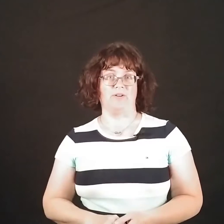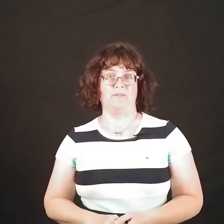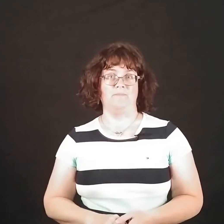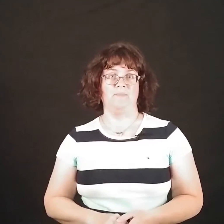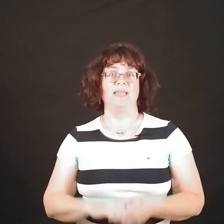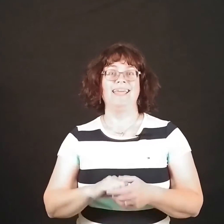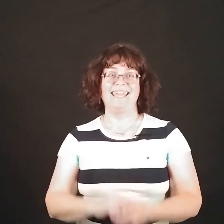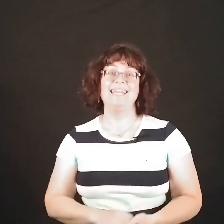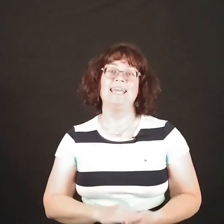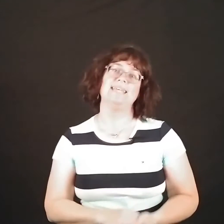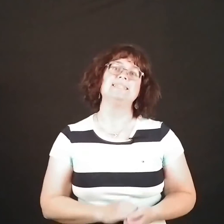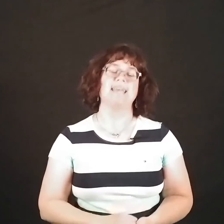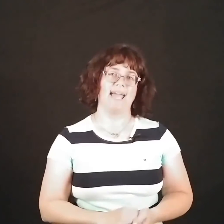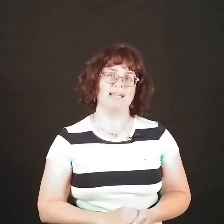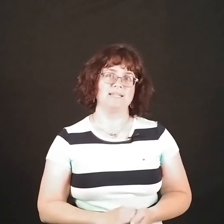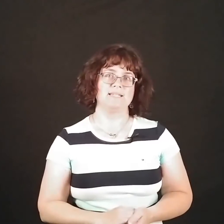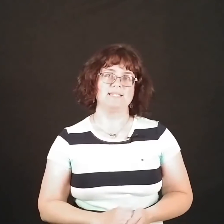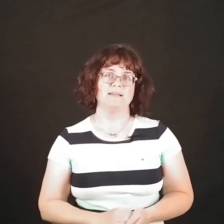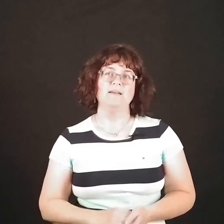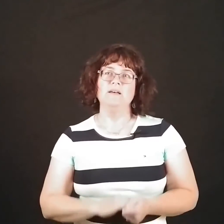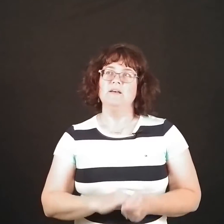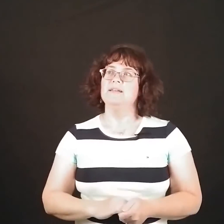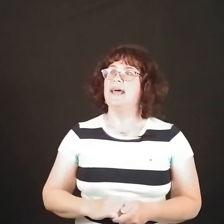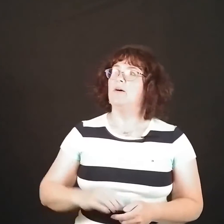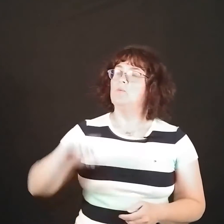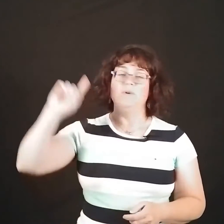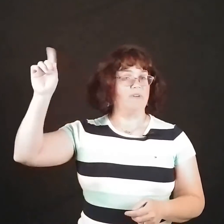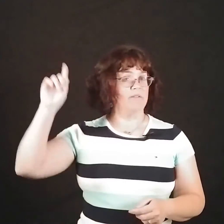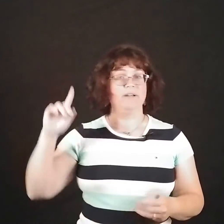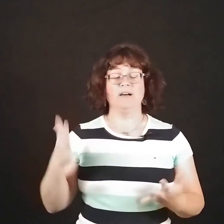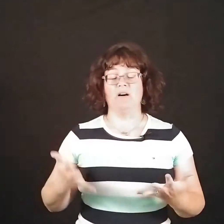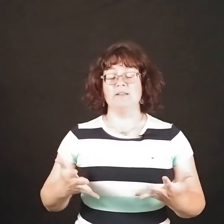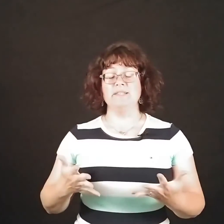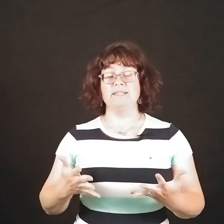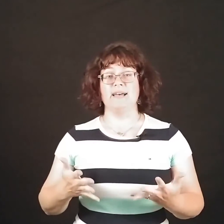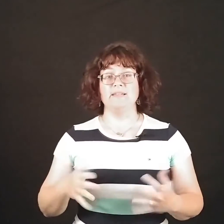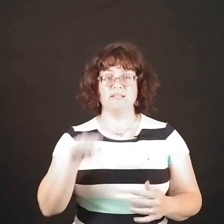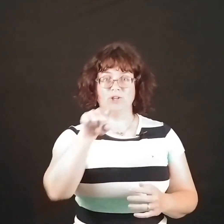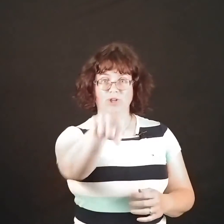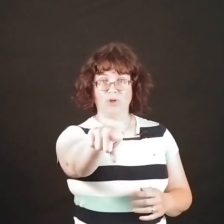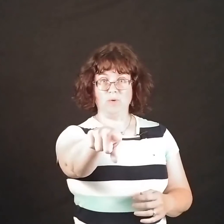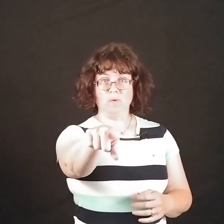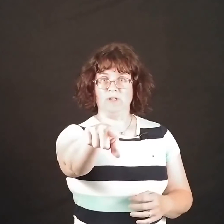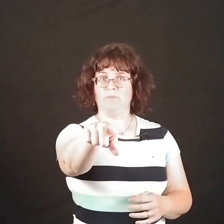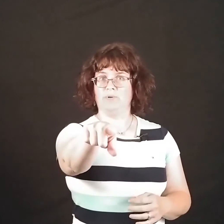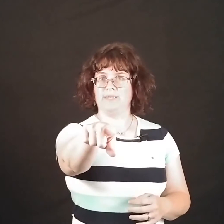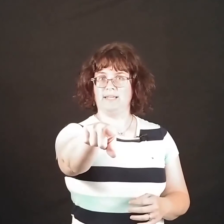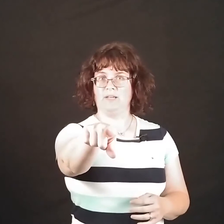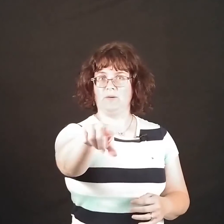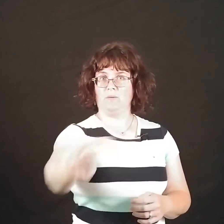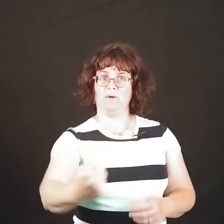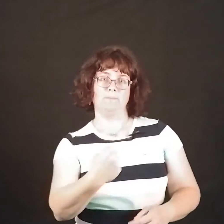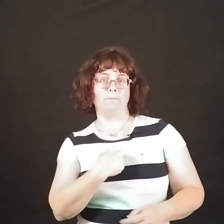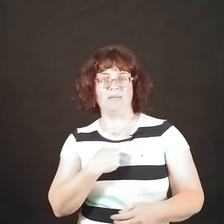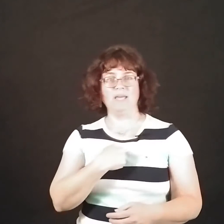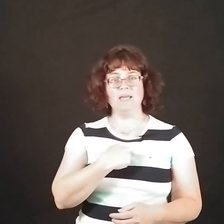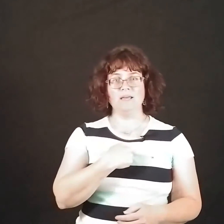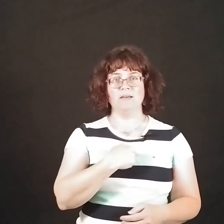brother, in His hands. Now, we've already got all the signs. You point at you. Me,